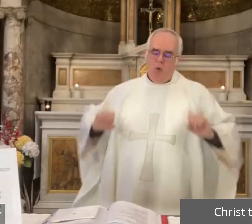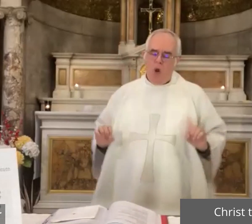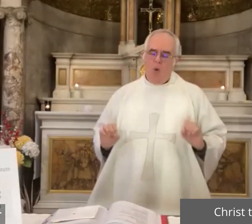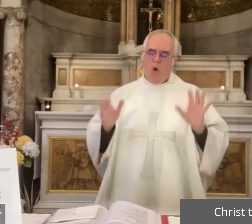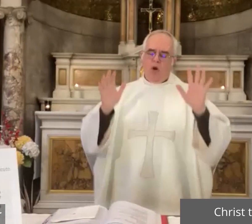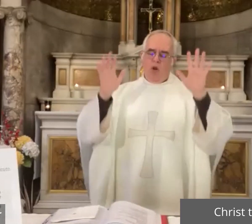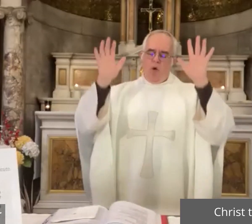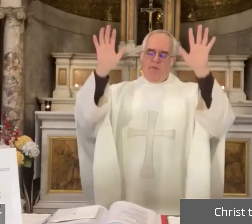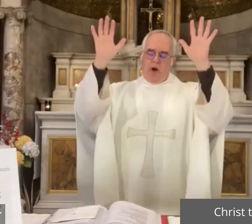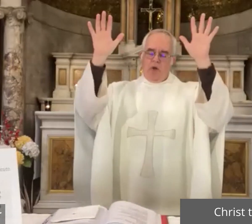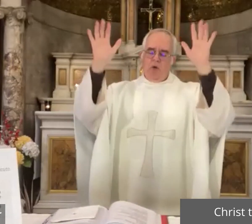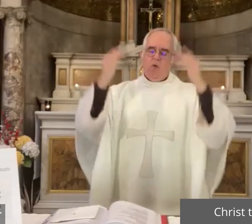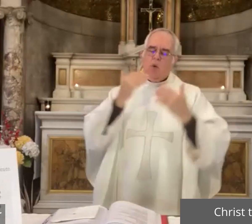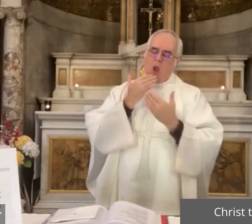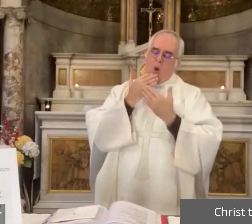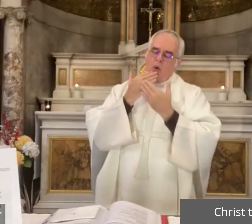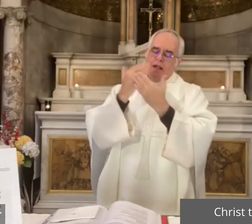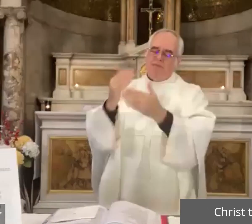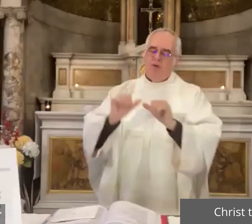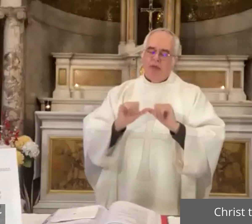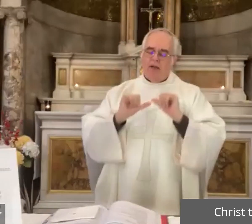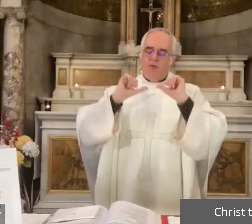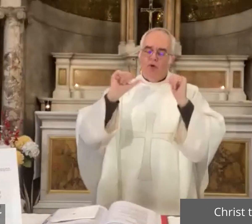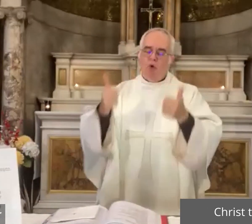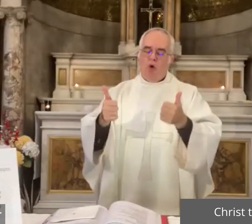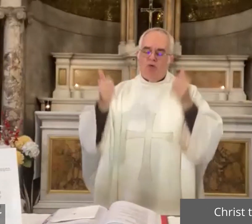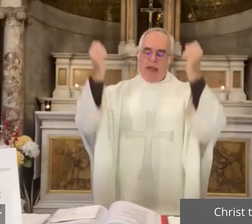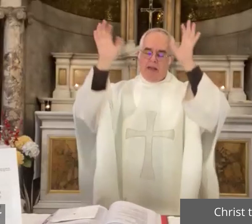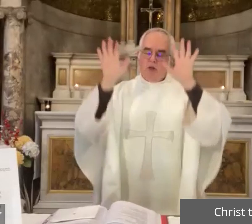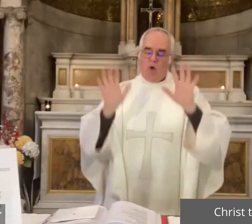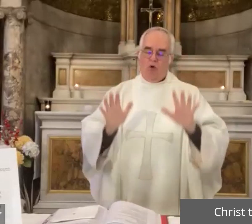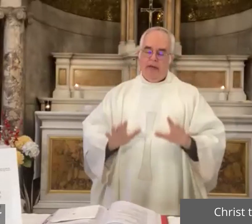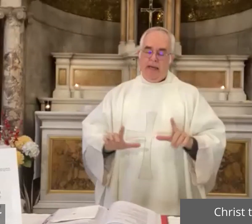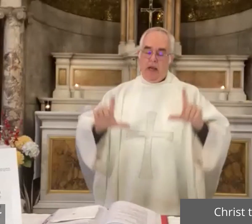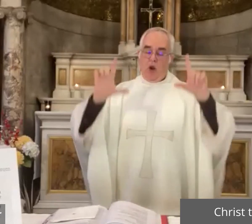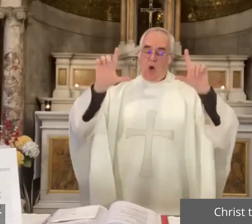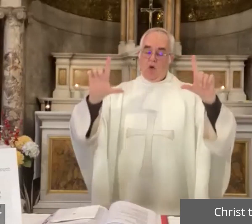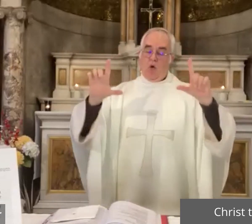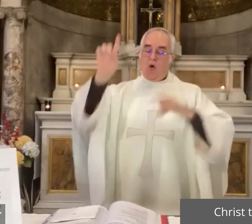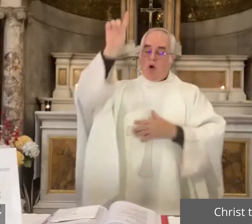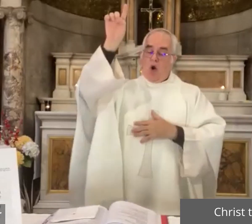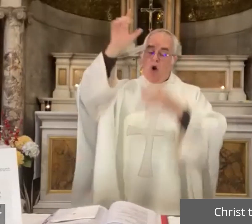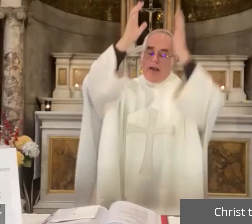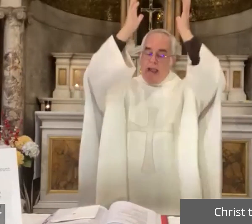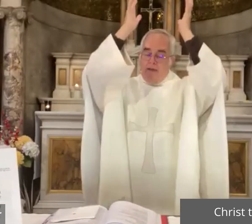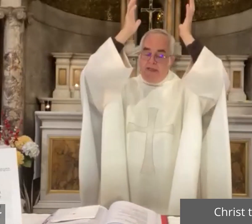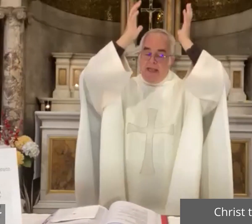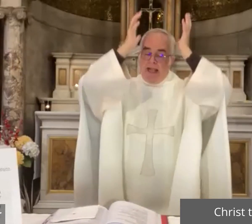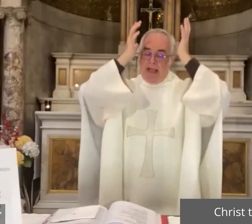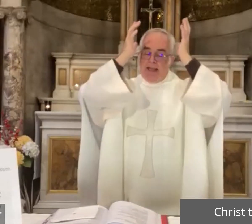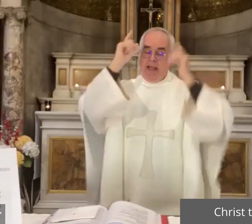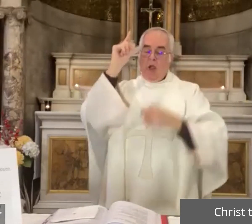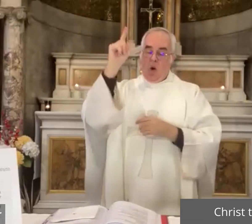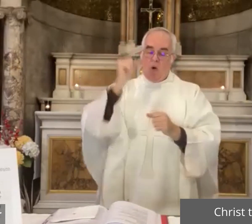you, we glorify you, we give you thanks for your great glory. Lord God,